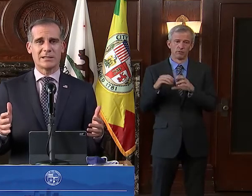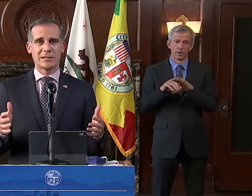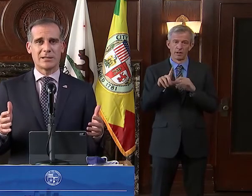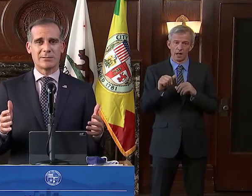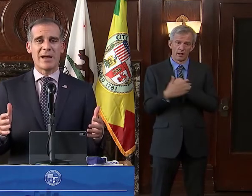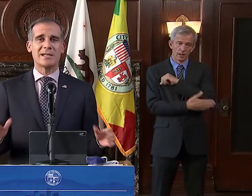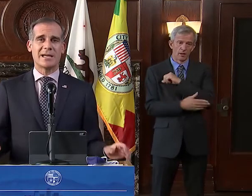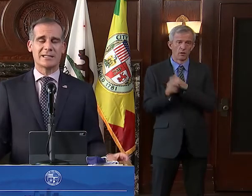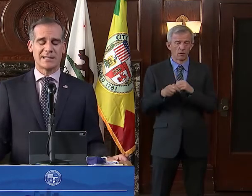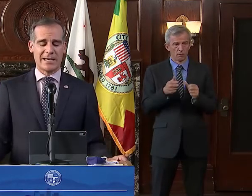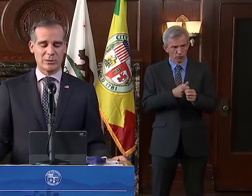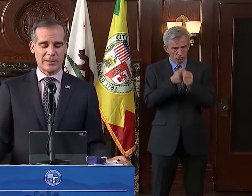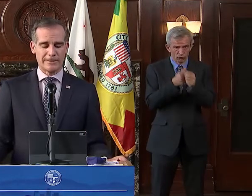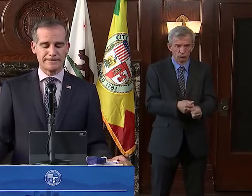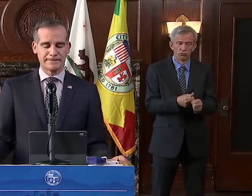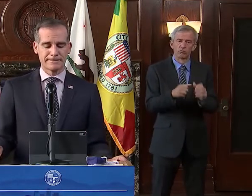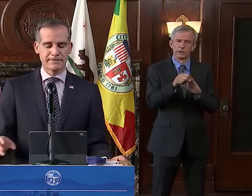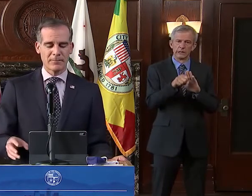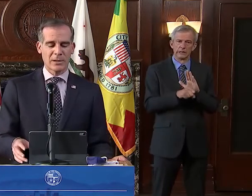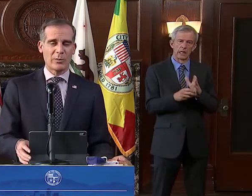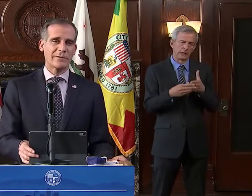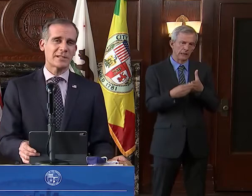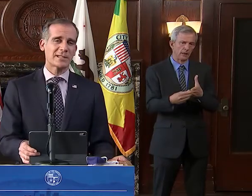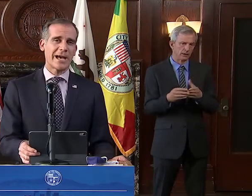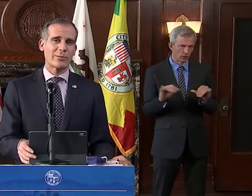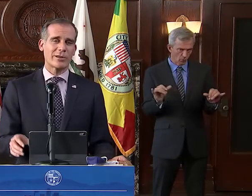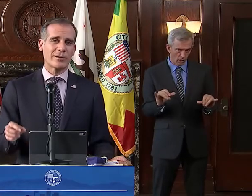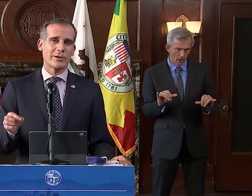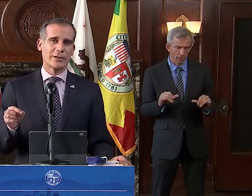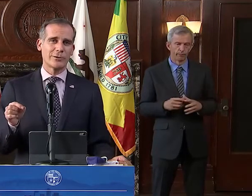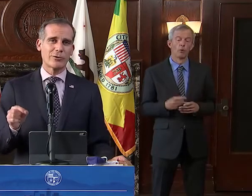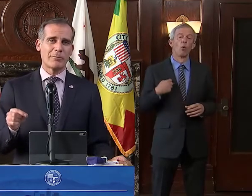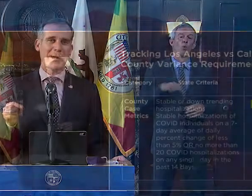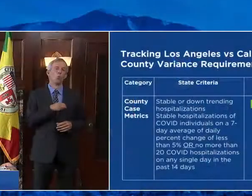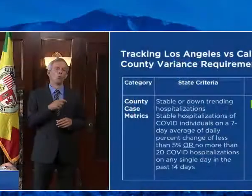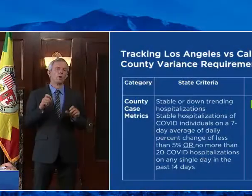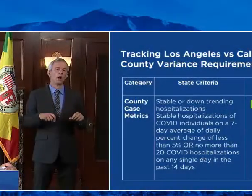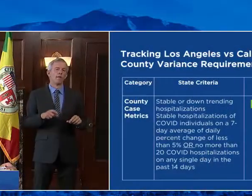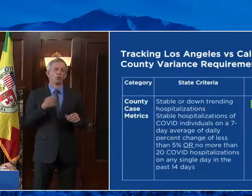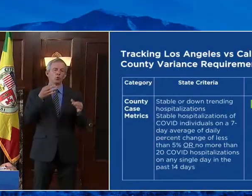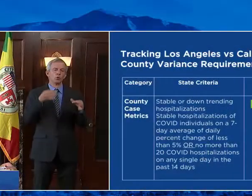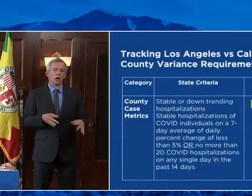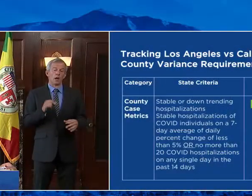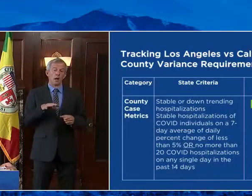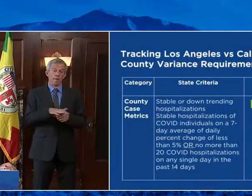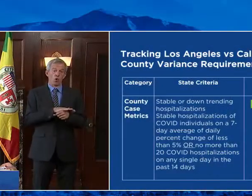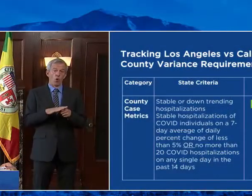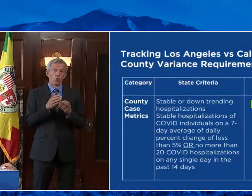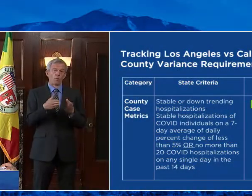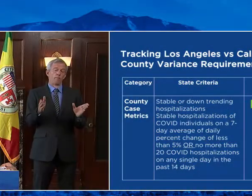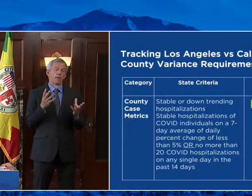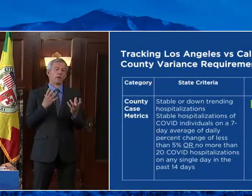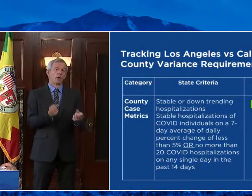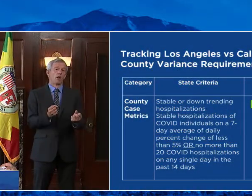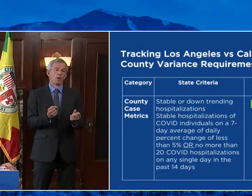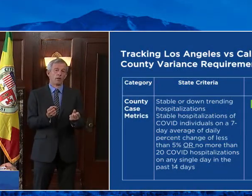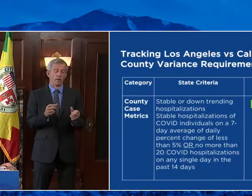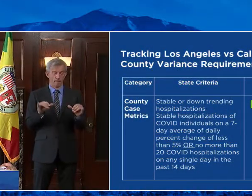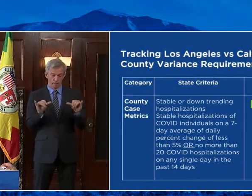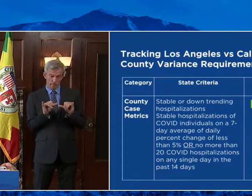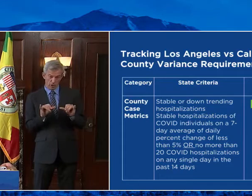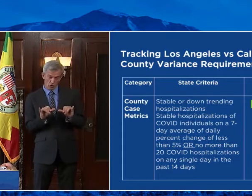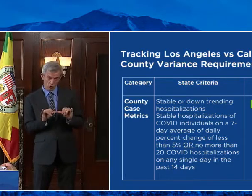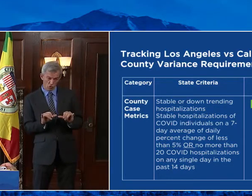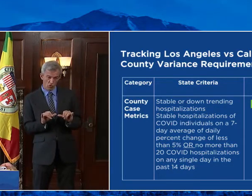state mandates as well. We have to decide whether local public health, measured again through data, meets